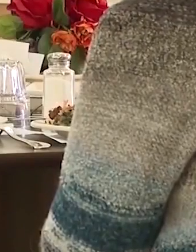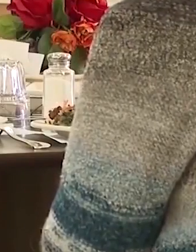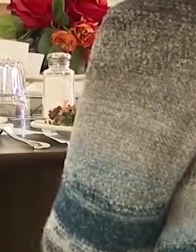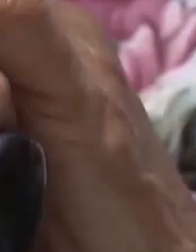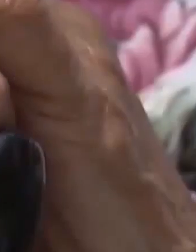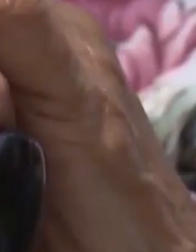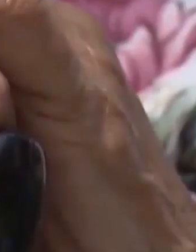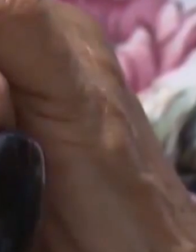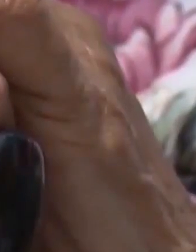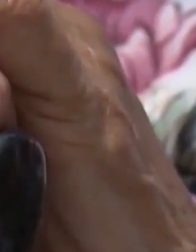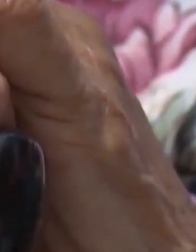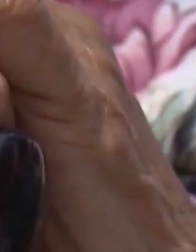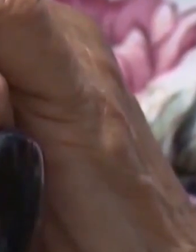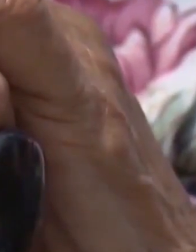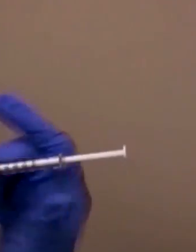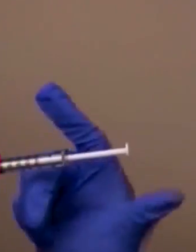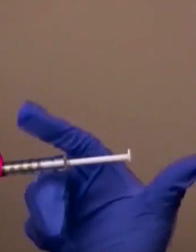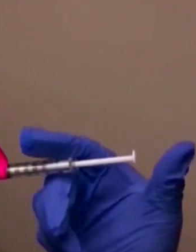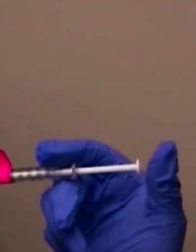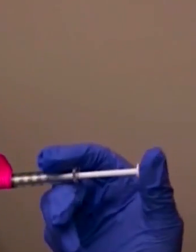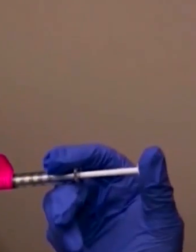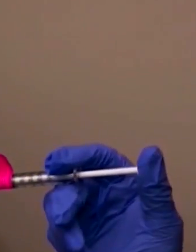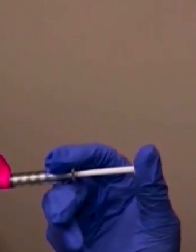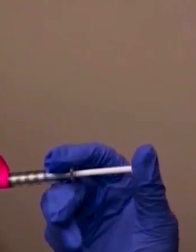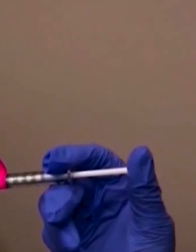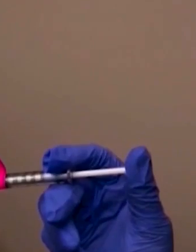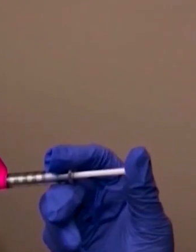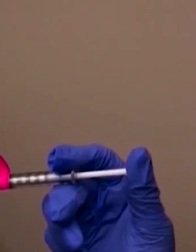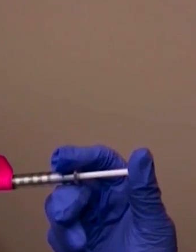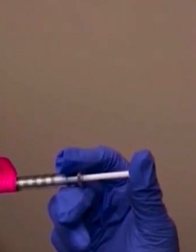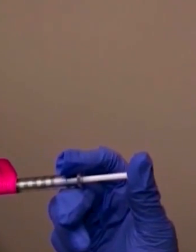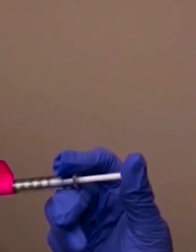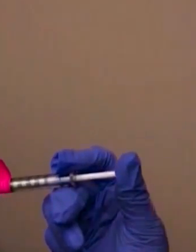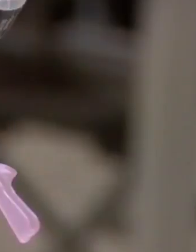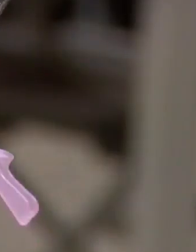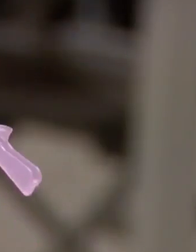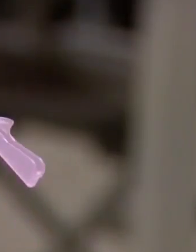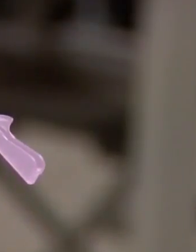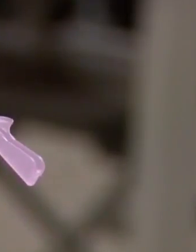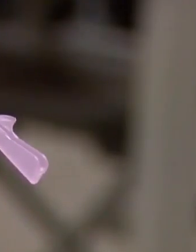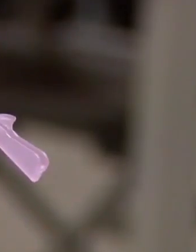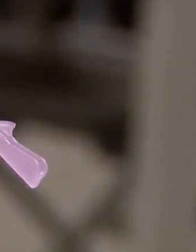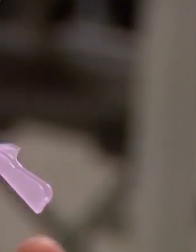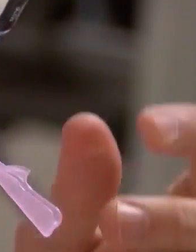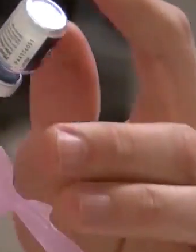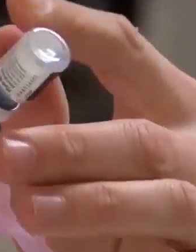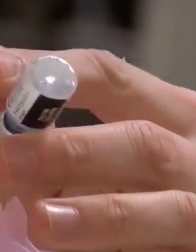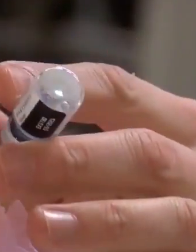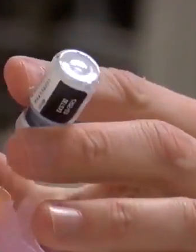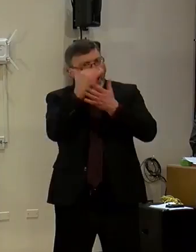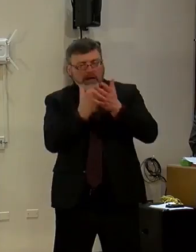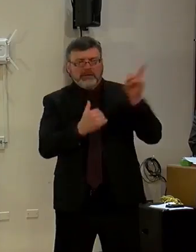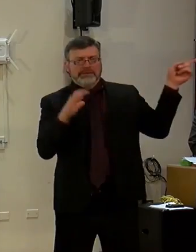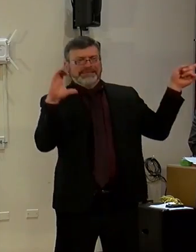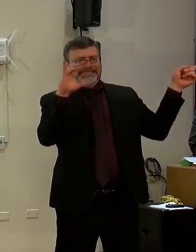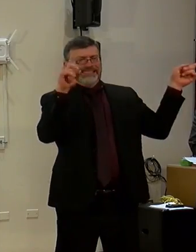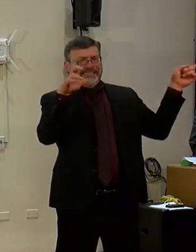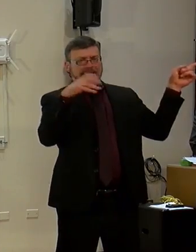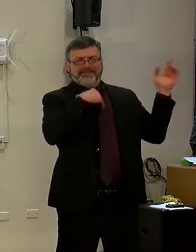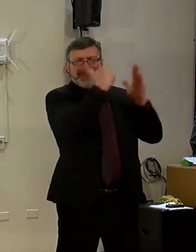followed by those 65 and older. At that point, vaccines will become available to those with pre-existing health conditions.